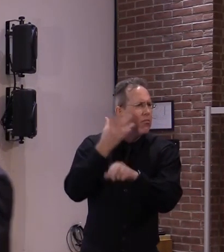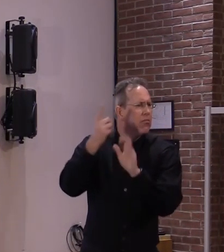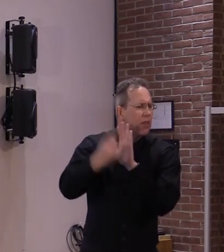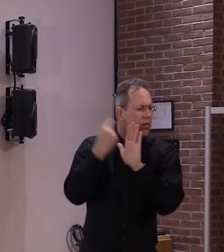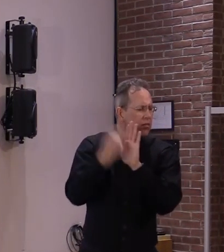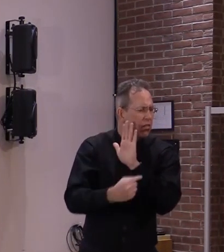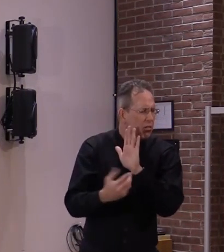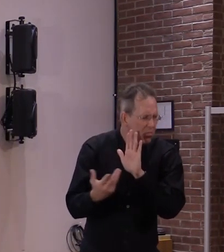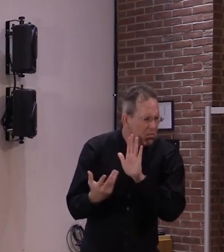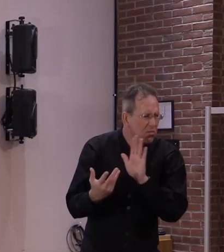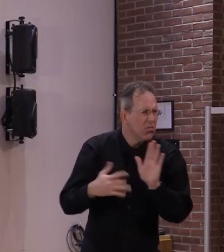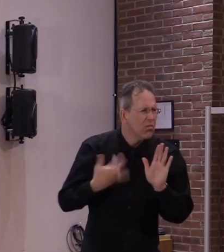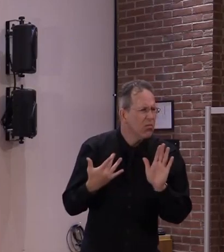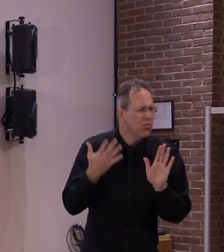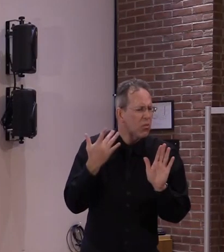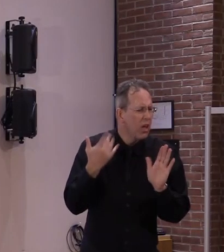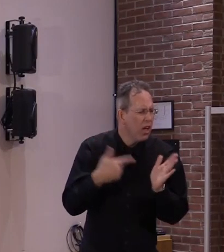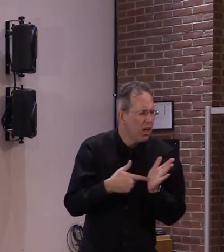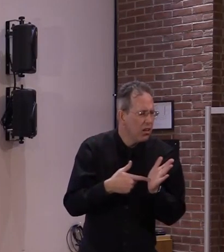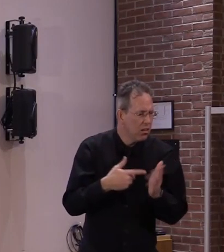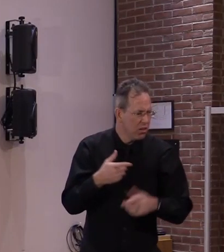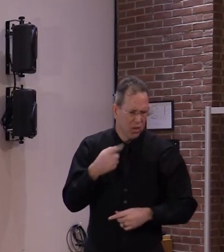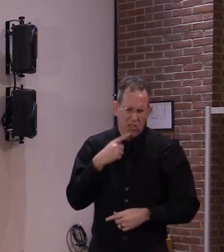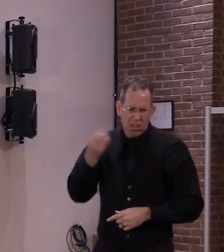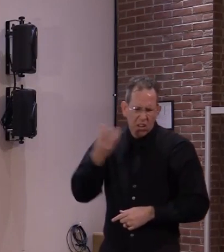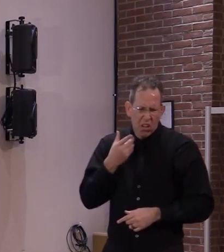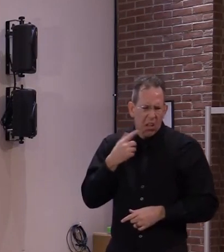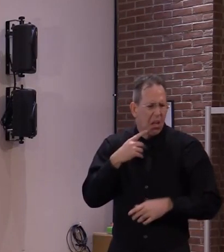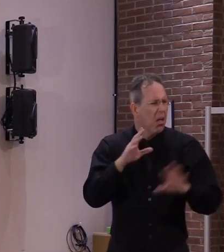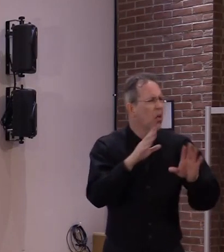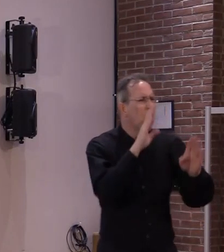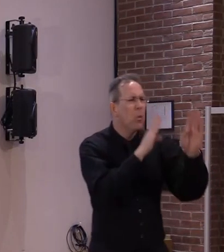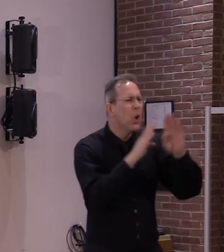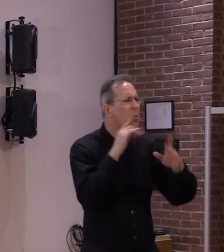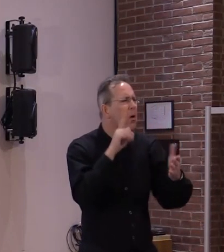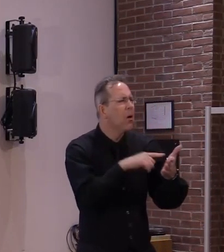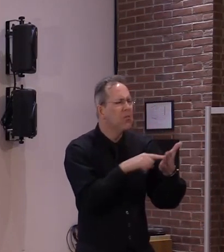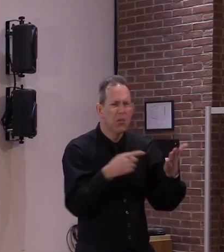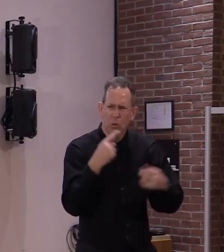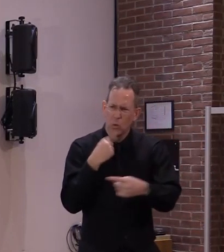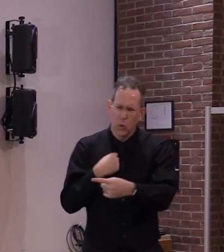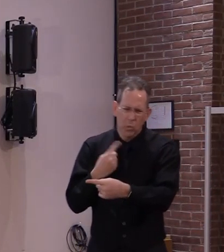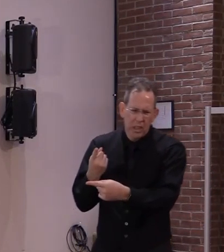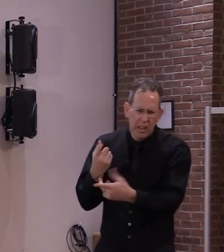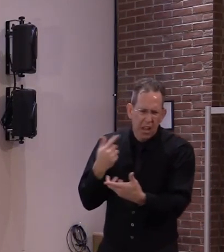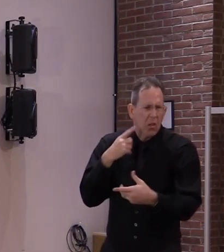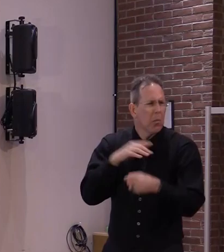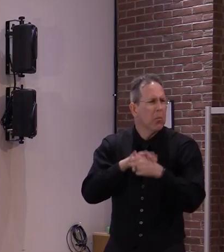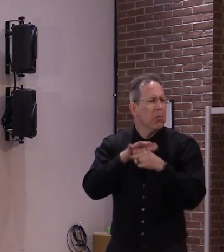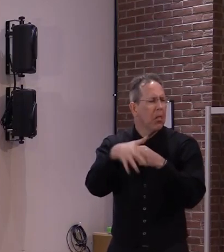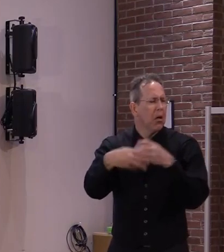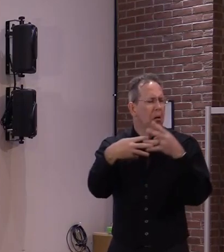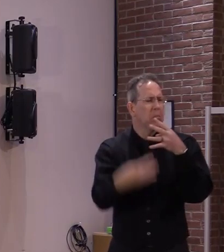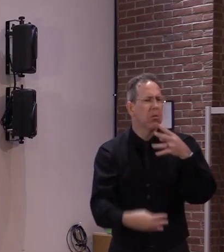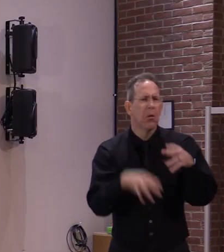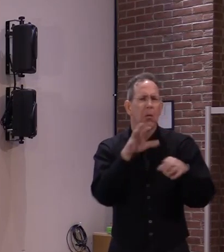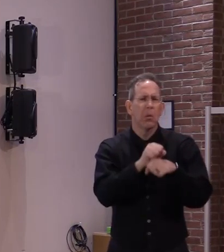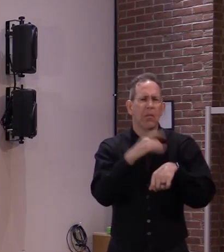many appointments to be had, but for those who saw their appointments canceled today due to the